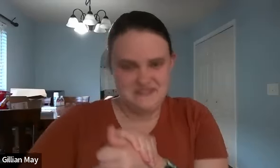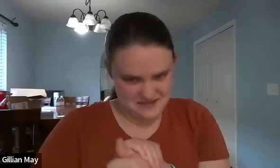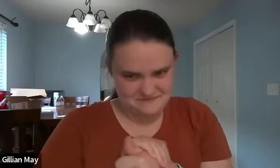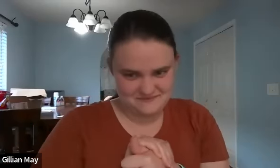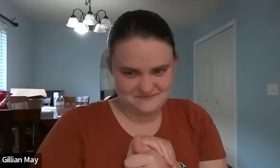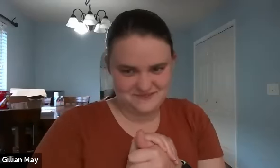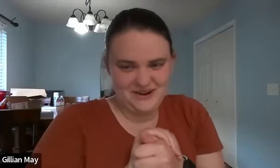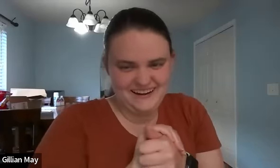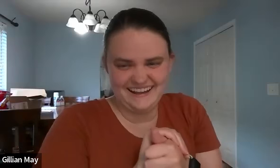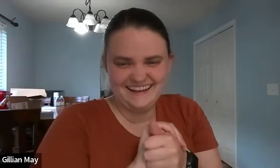Yep.